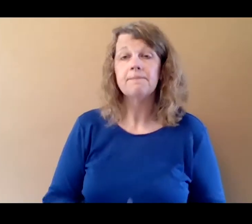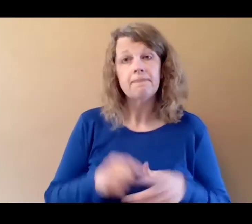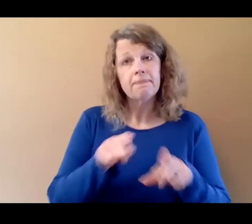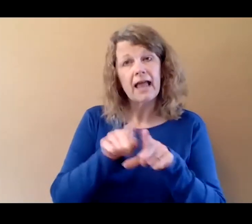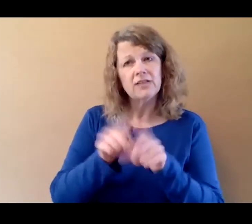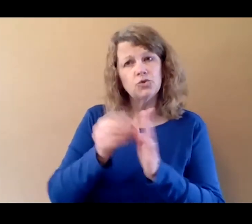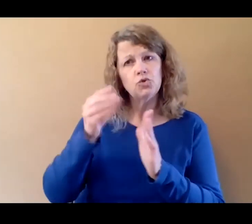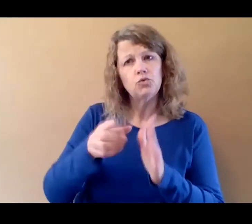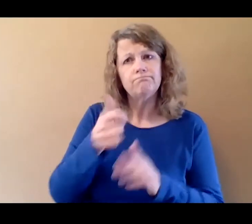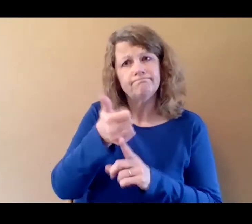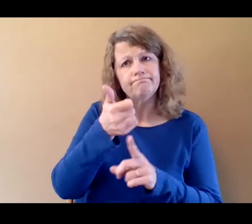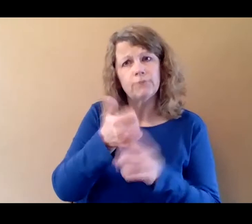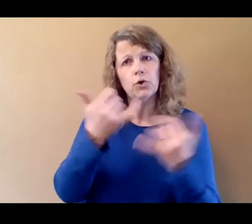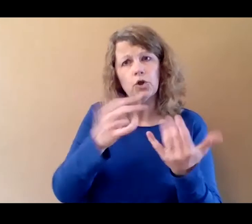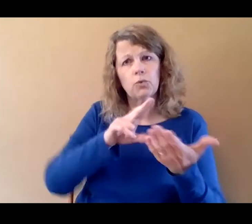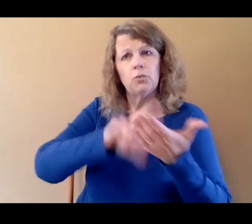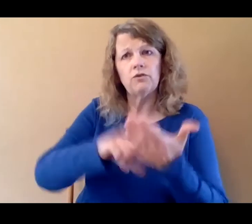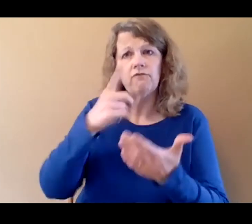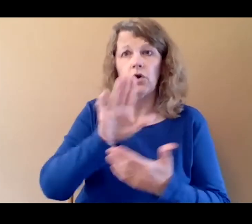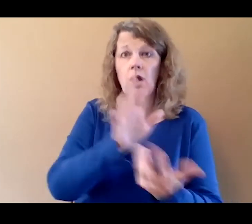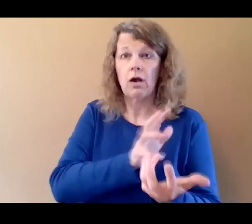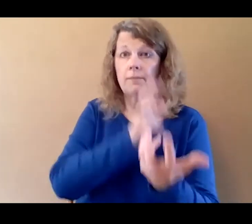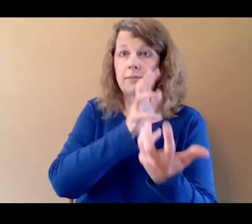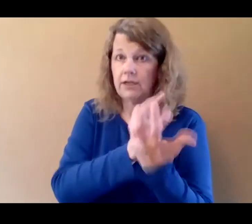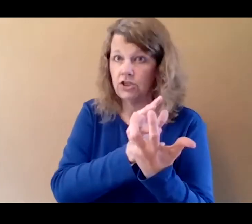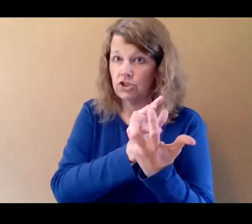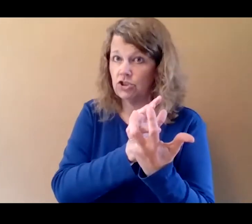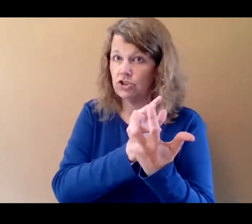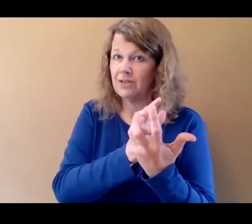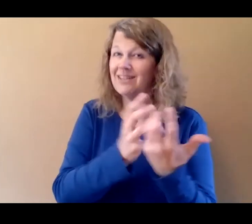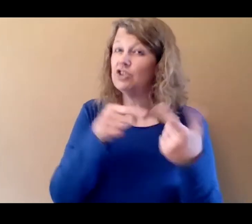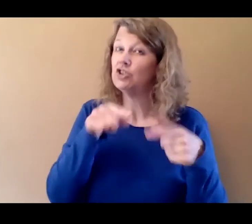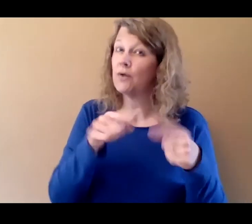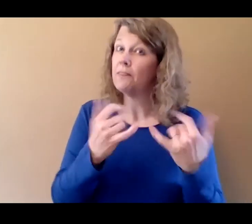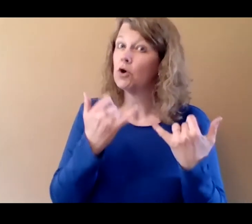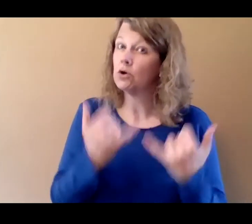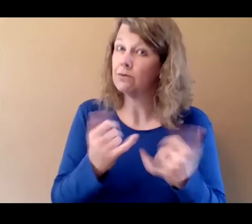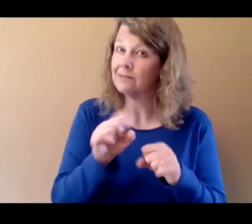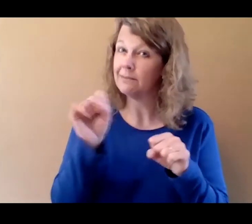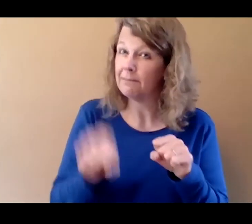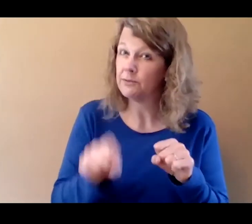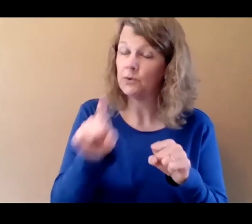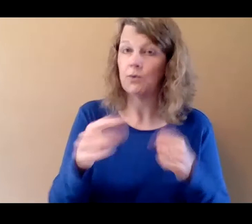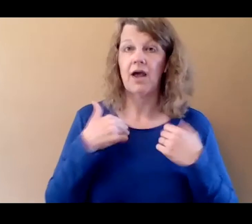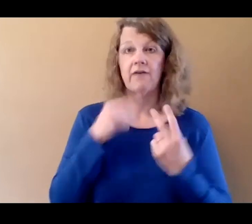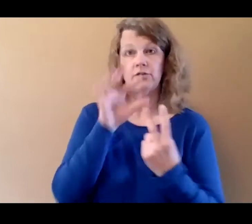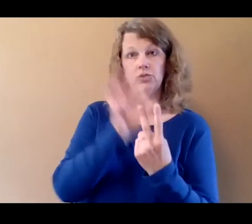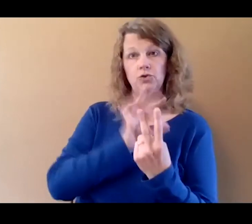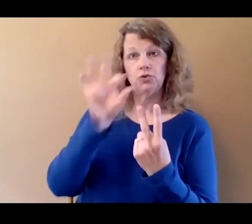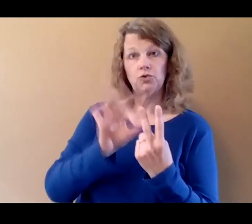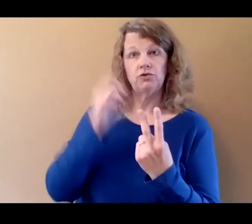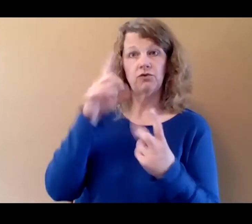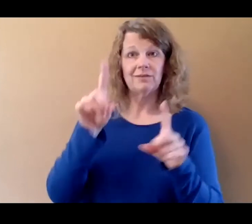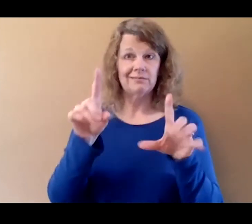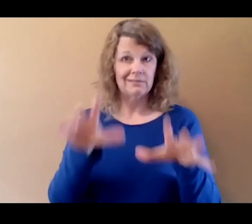As a student who is currently registered for accommodations under the current semester, you have two choices when